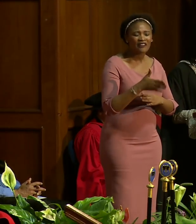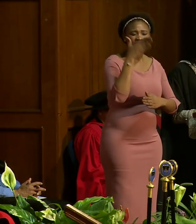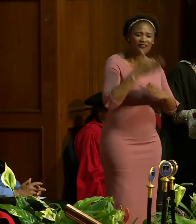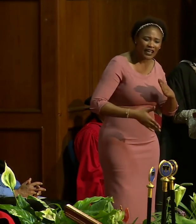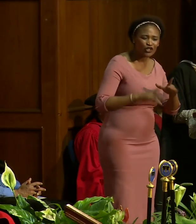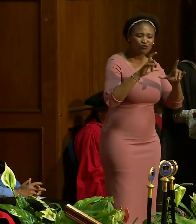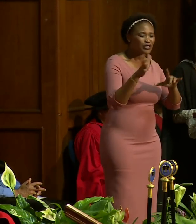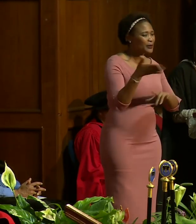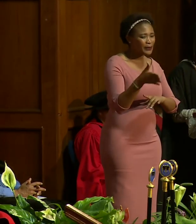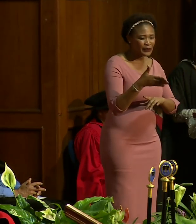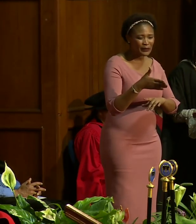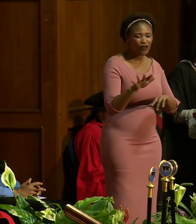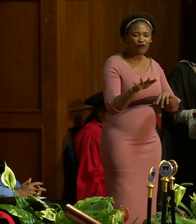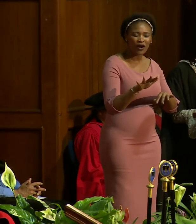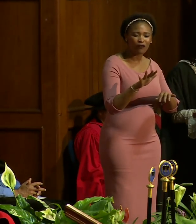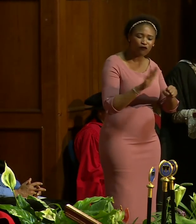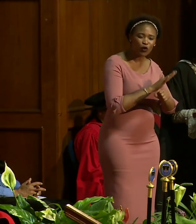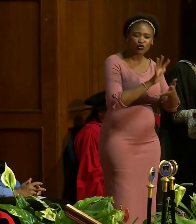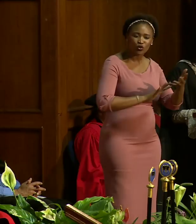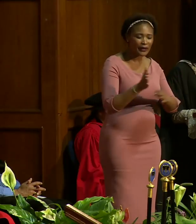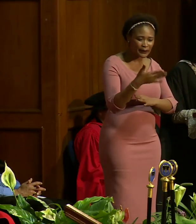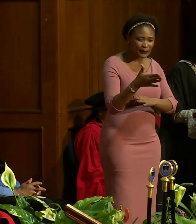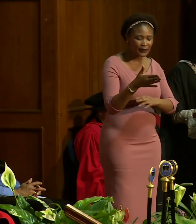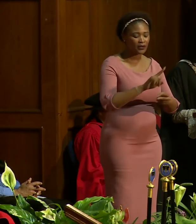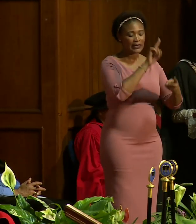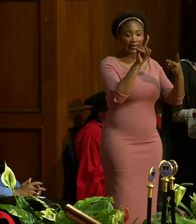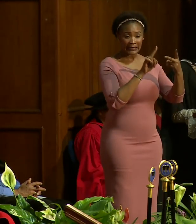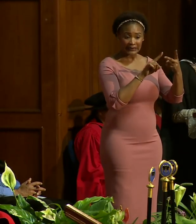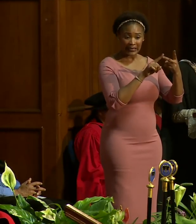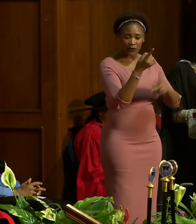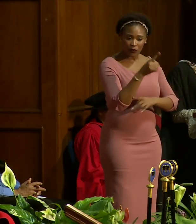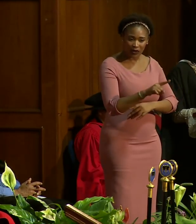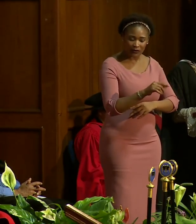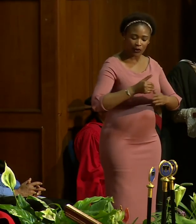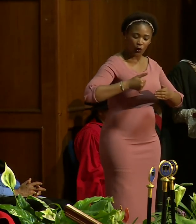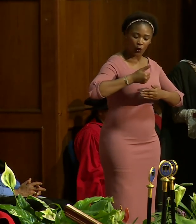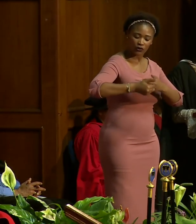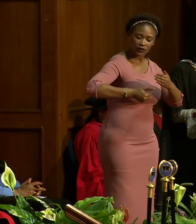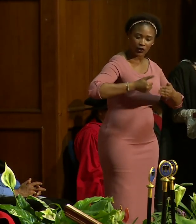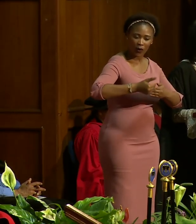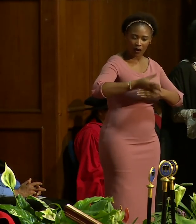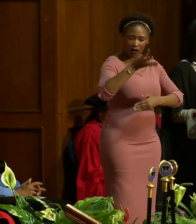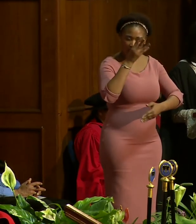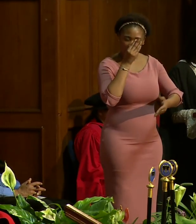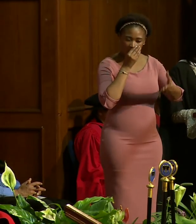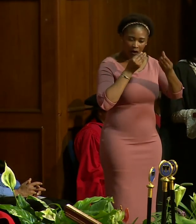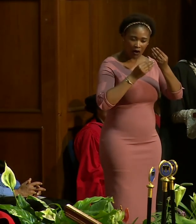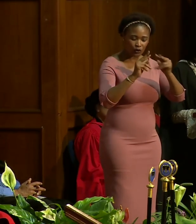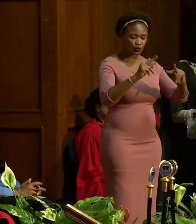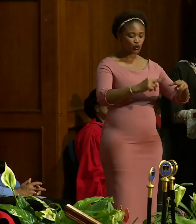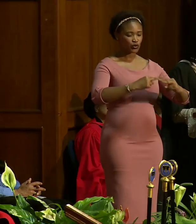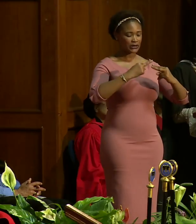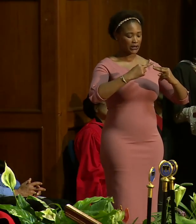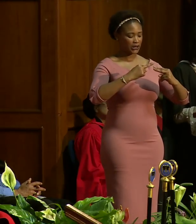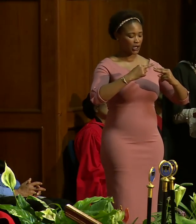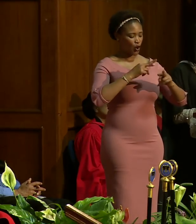really want. The second part of personal mastery is to continually learn to see your current